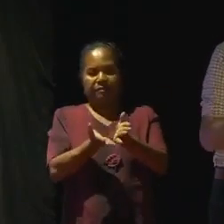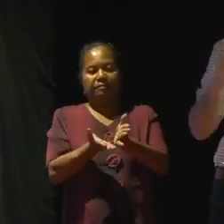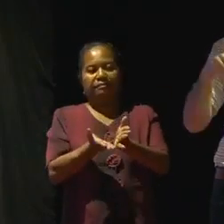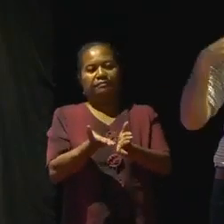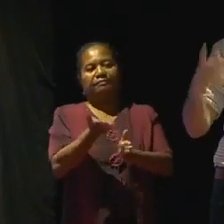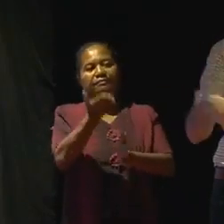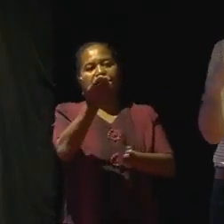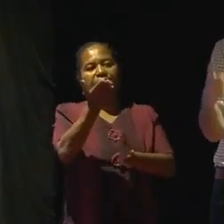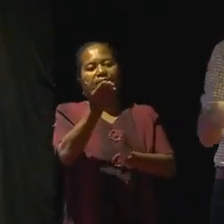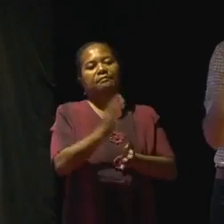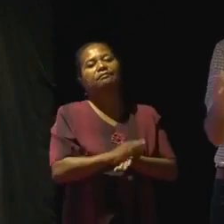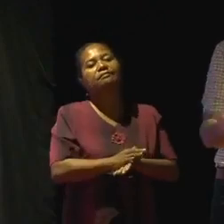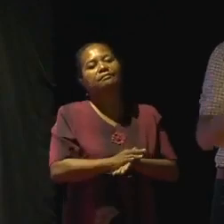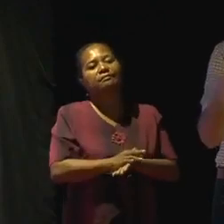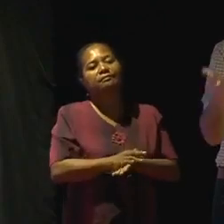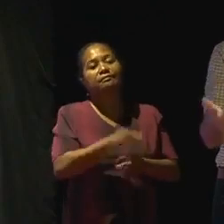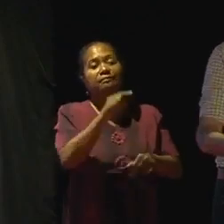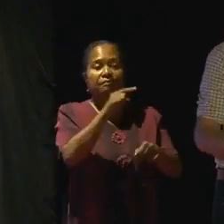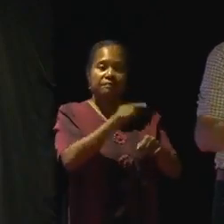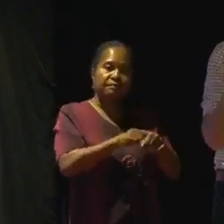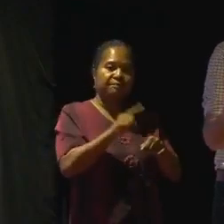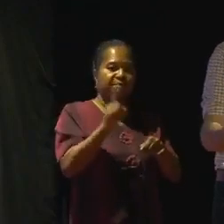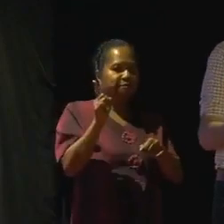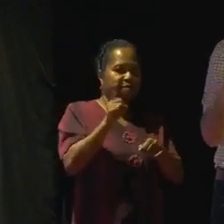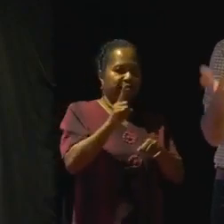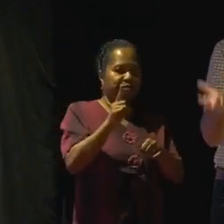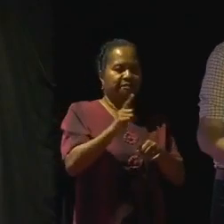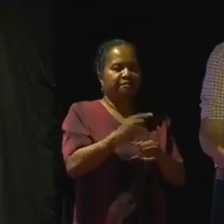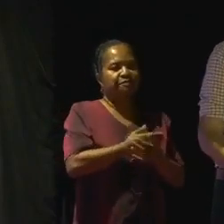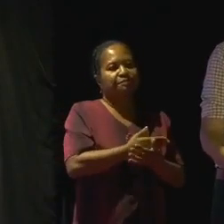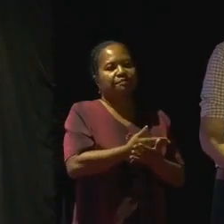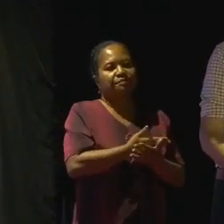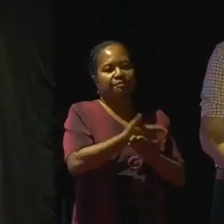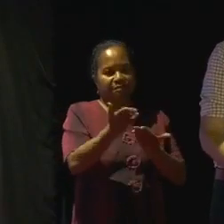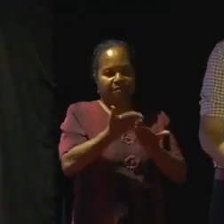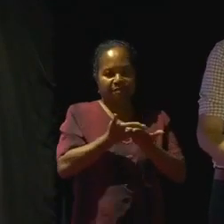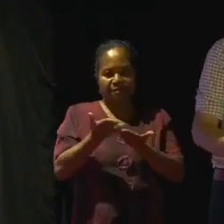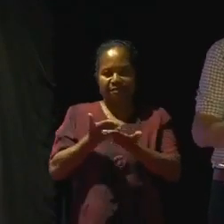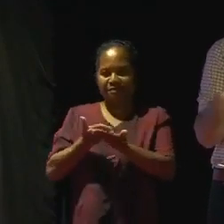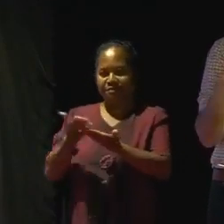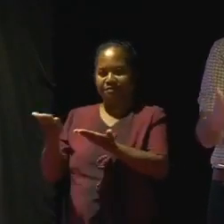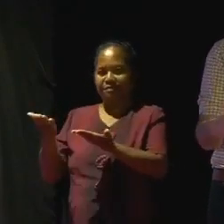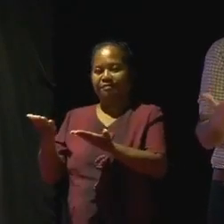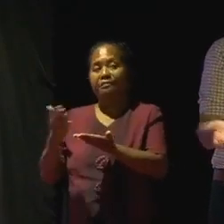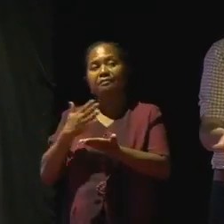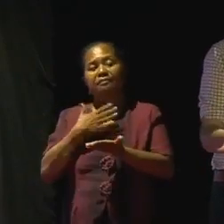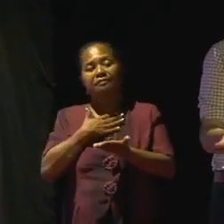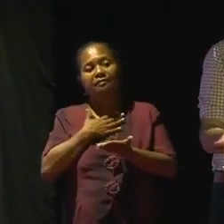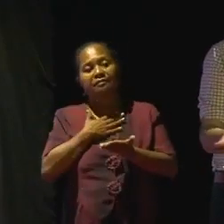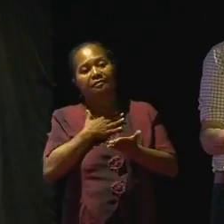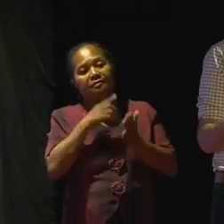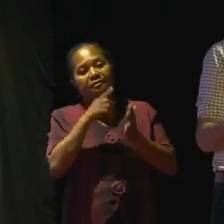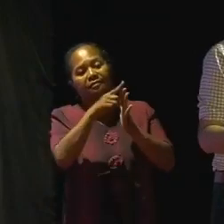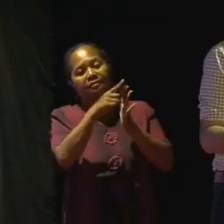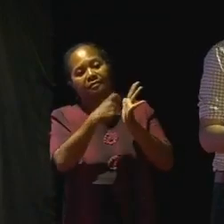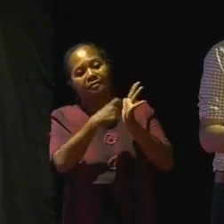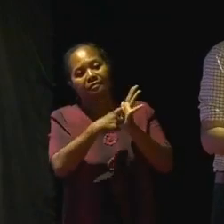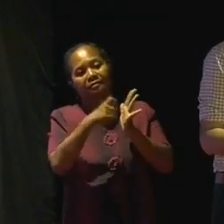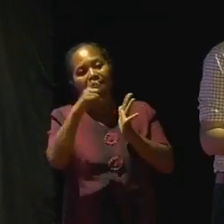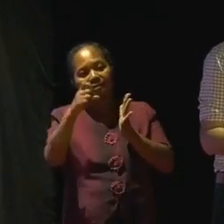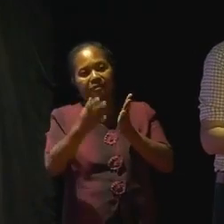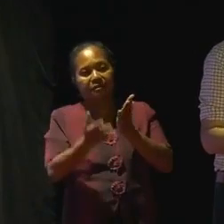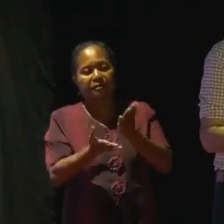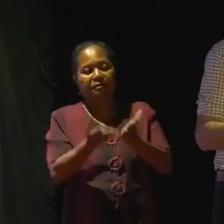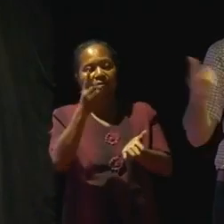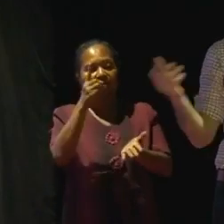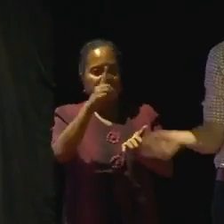sort of that cycle time or time for processing. MyIRC will also be updated quite